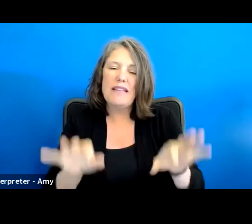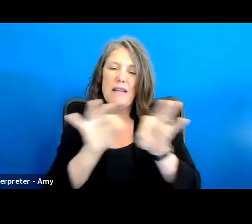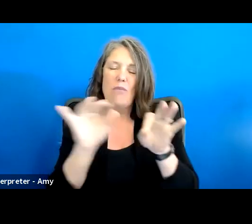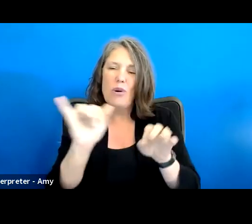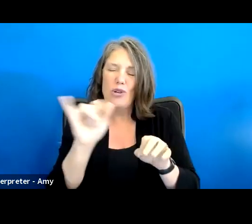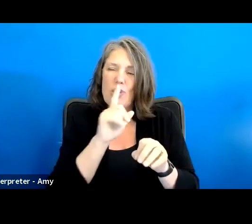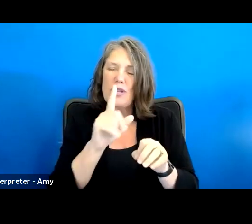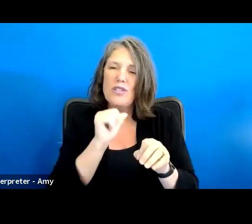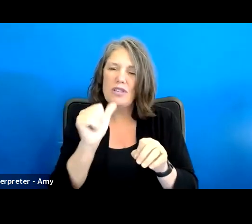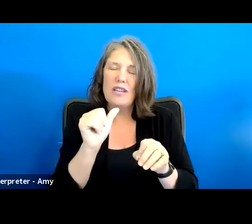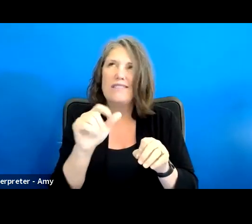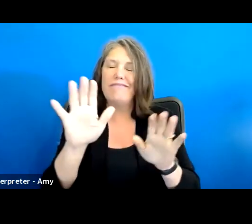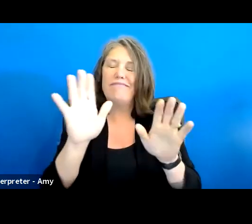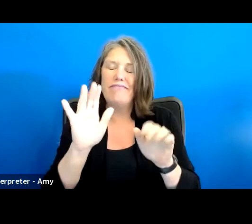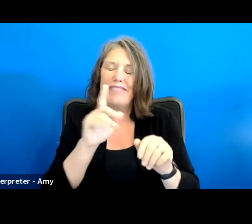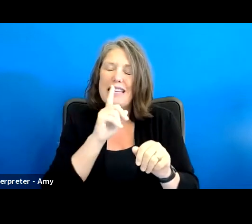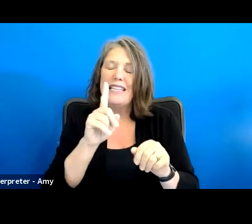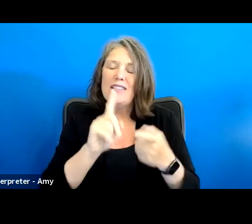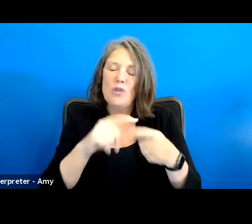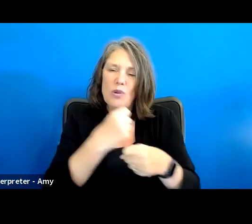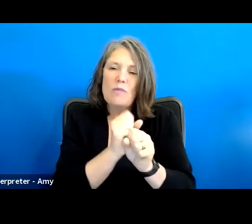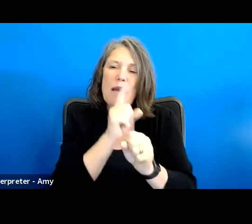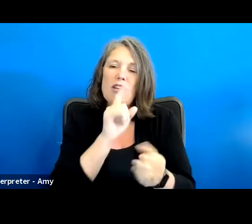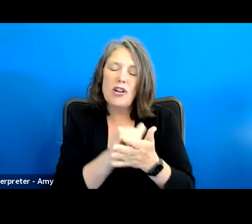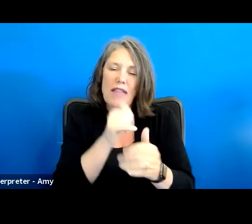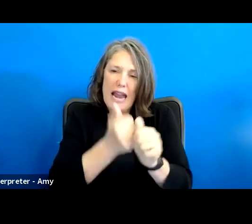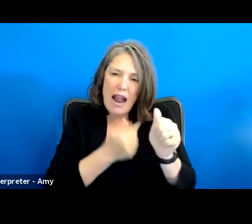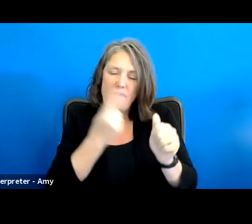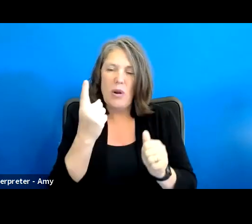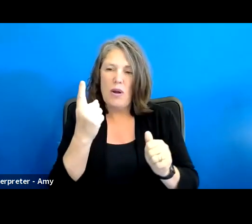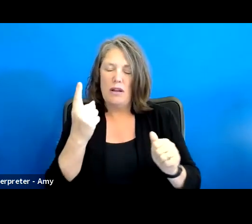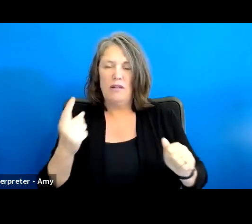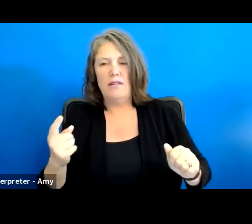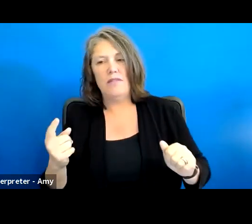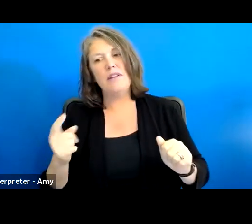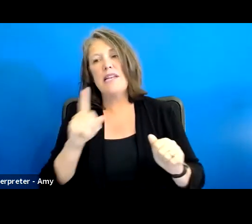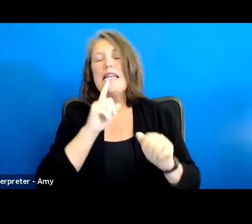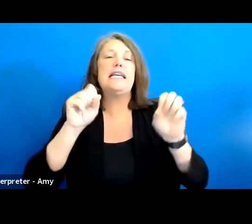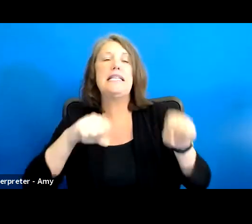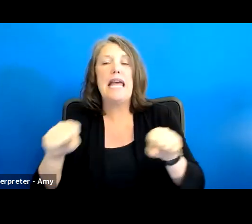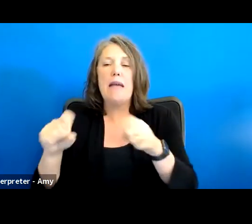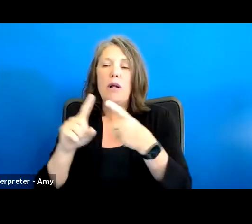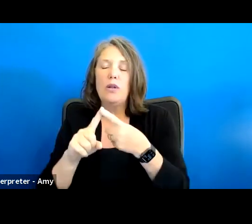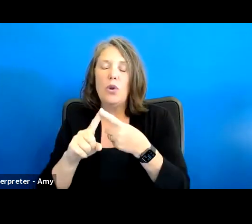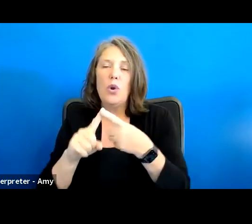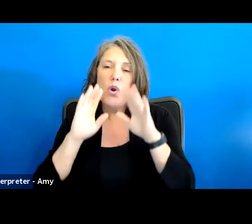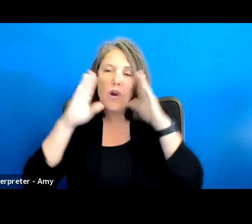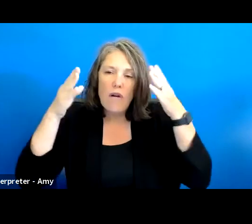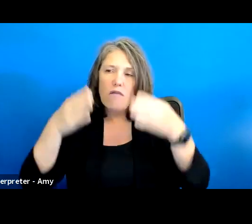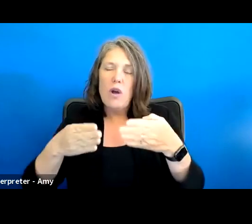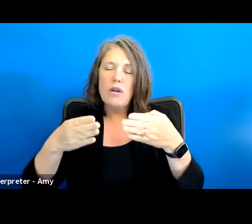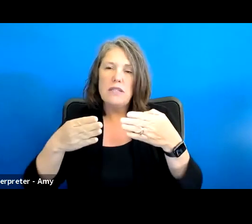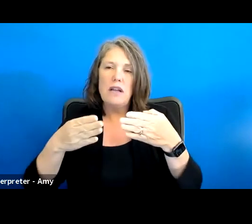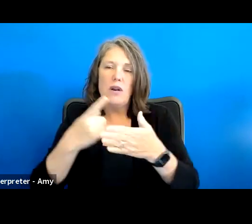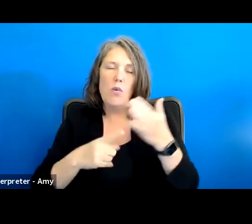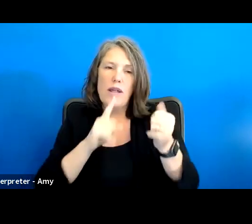is to really make sure that everybody is, able to focus on what